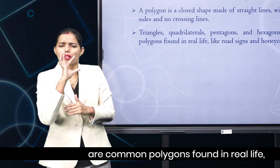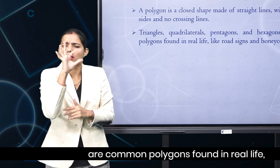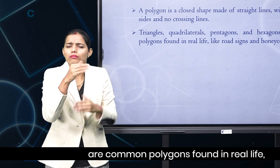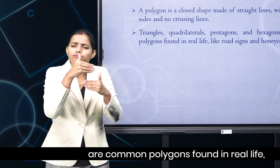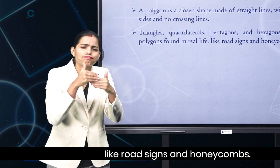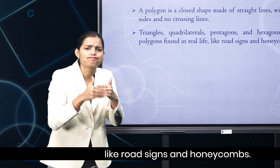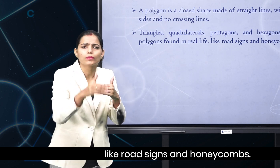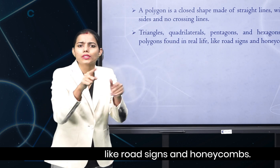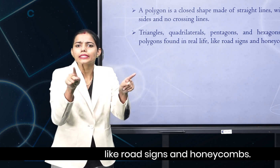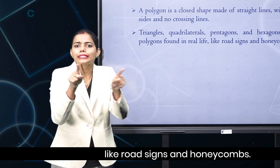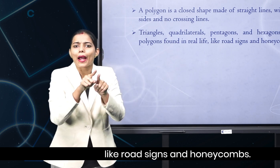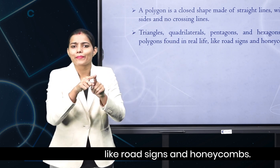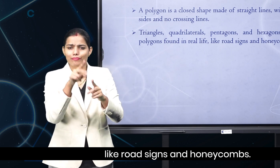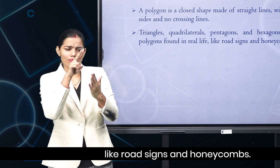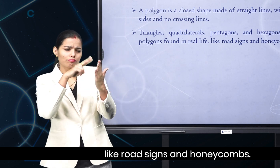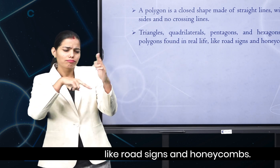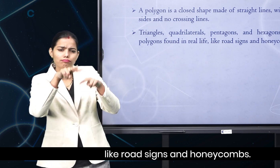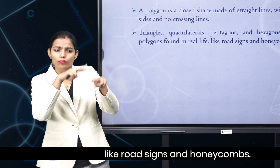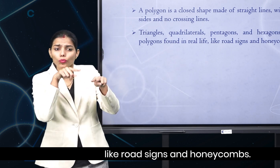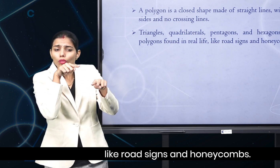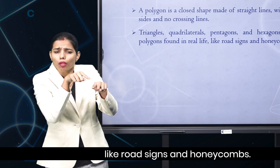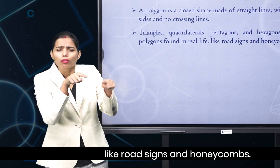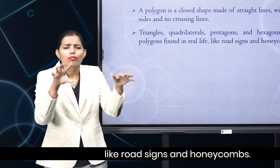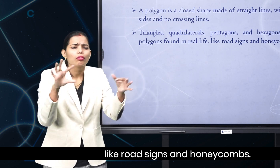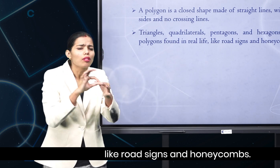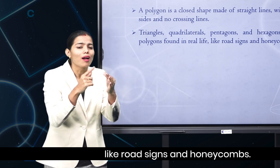life, like road sign and honeycomb.